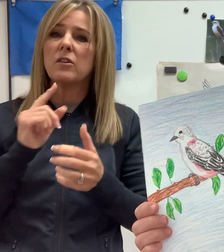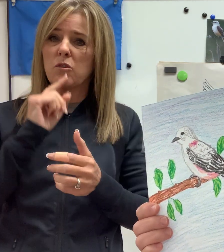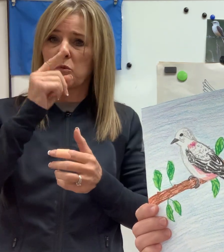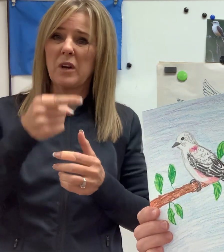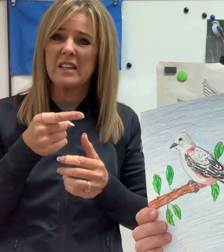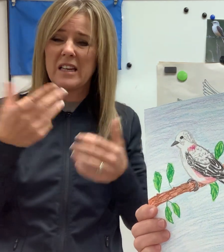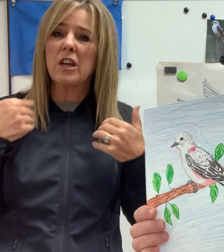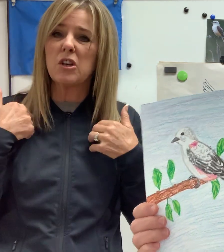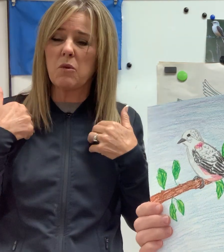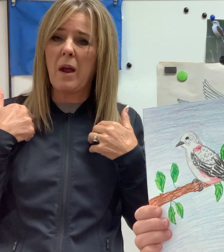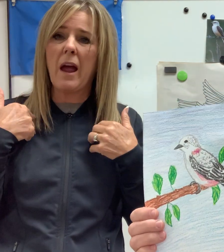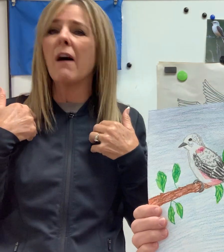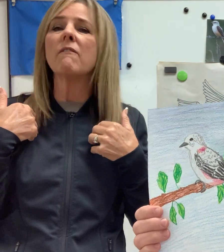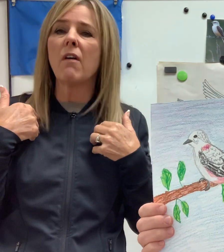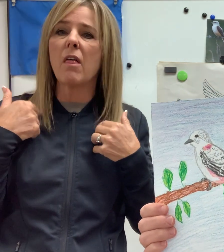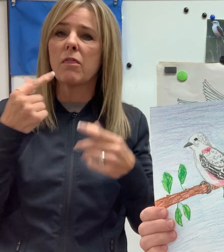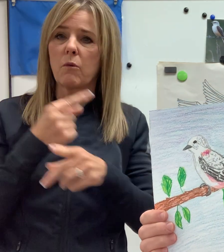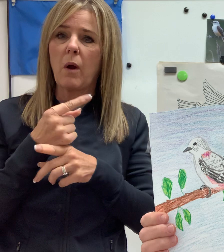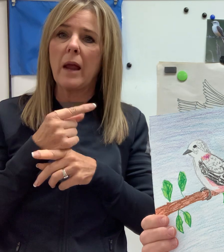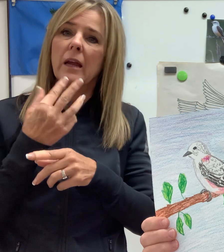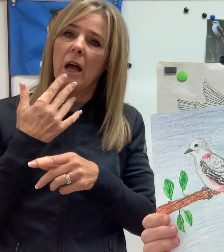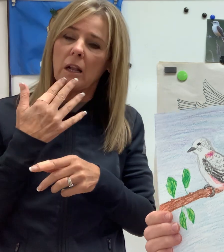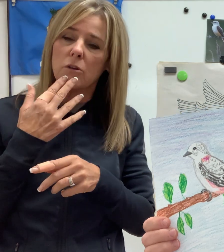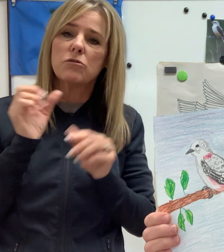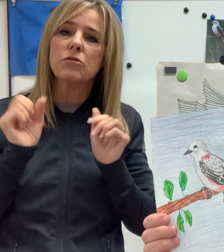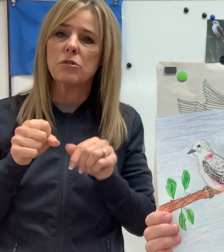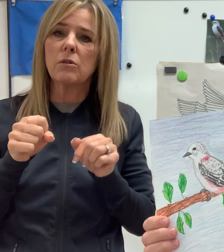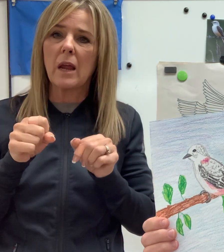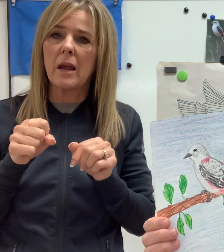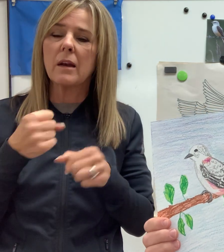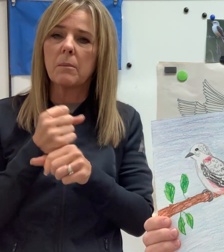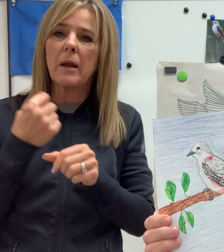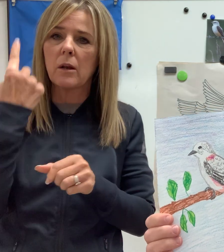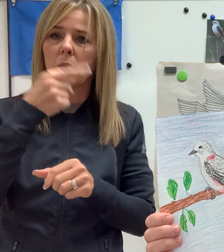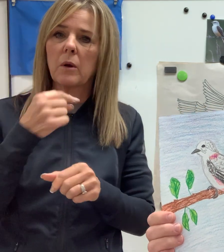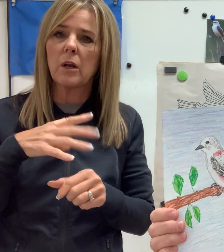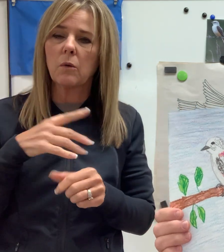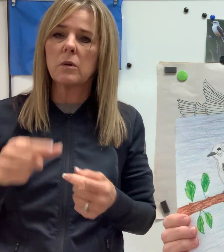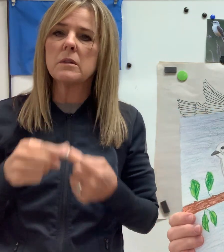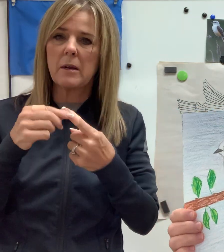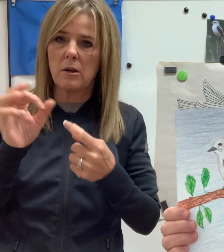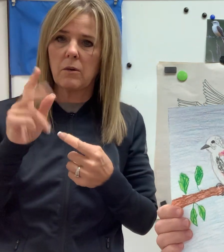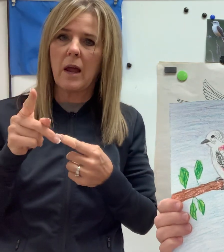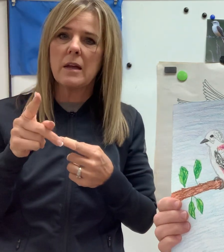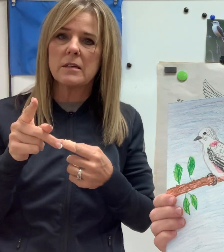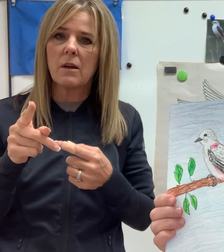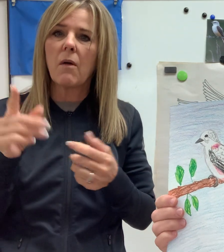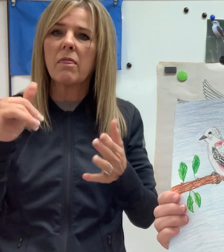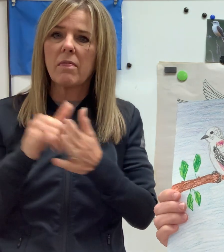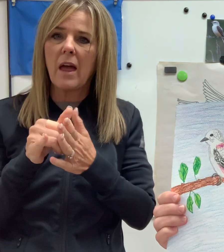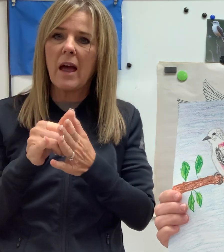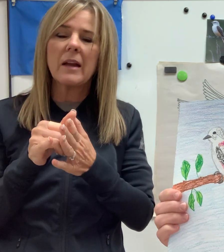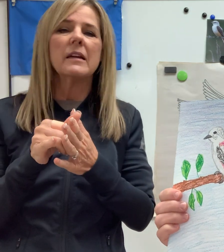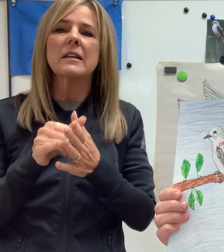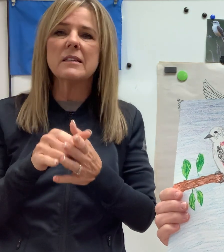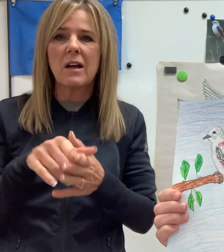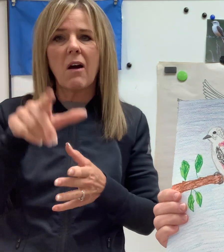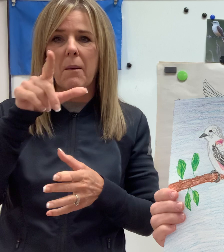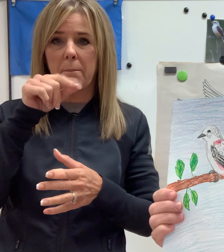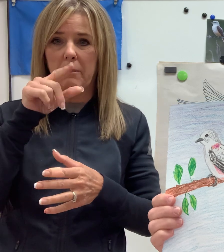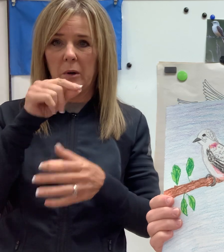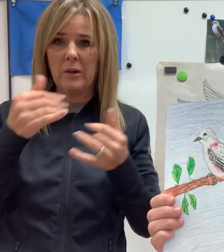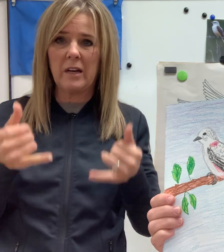you have the access to those colors, then that's gonna make it look really cool, really special, okay? So that is our Scissortail